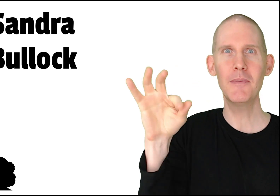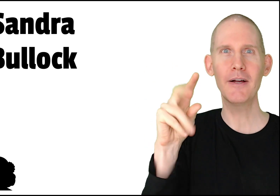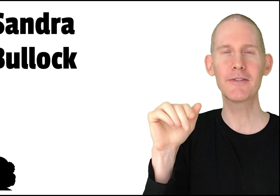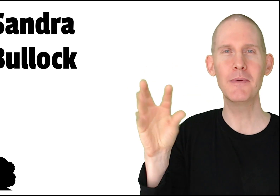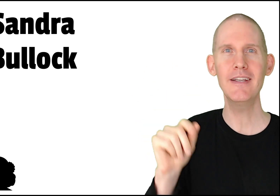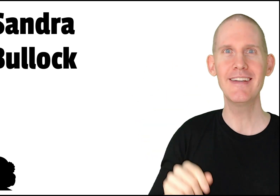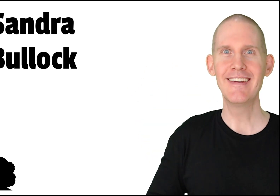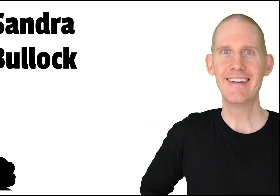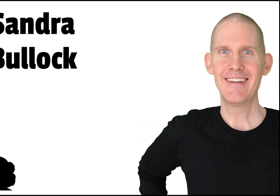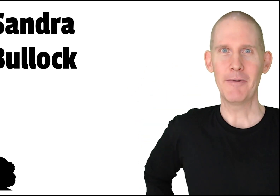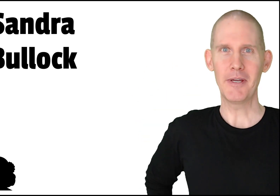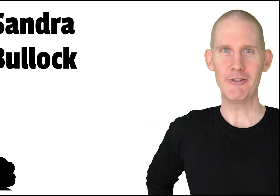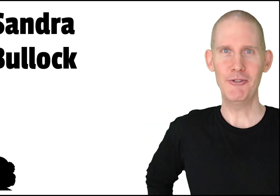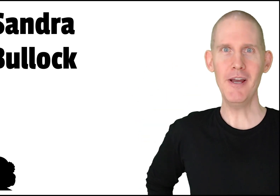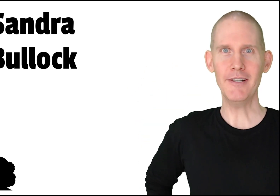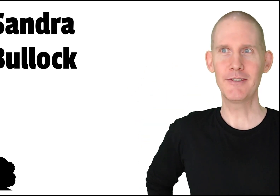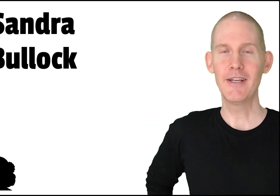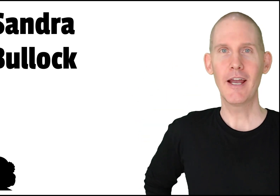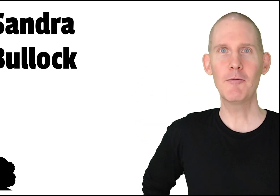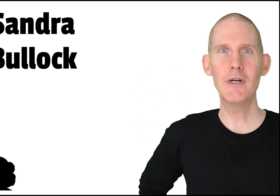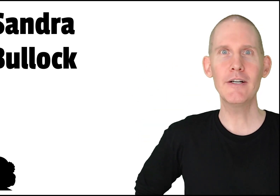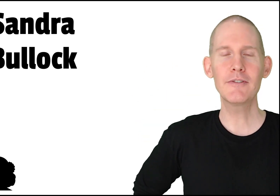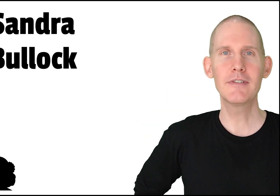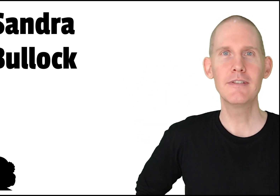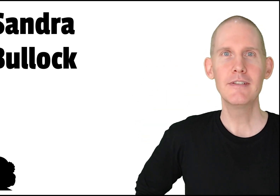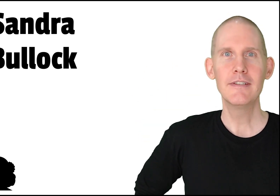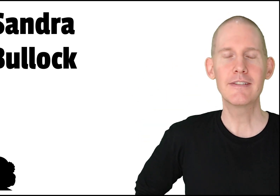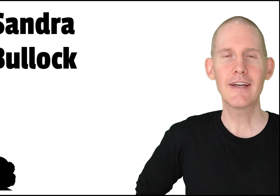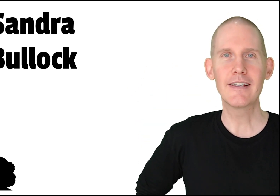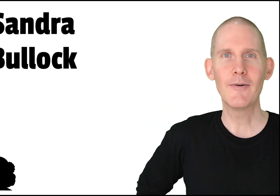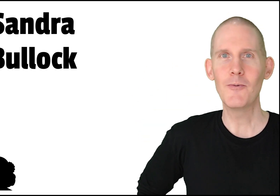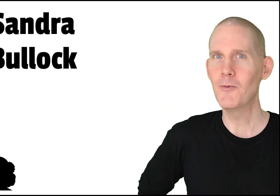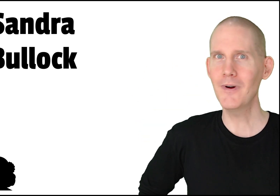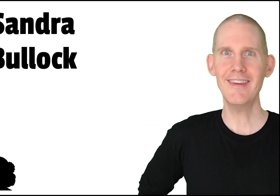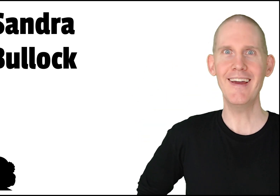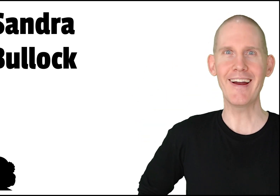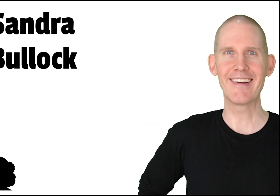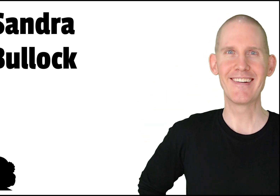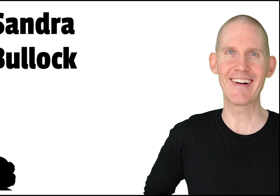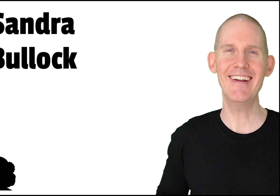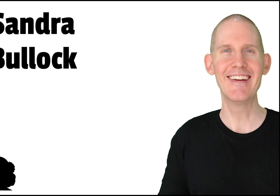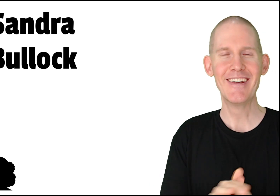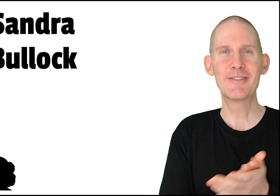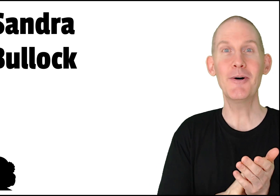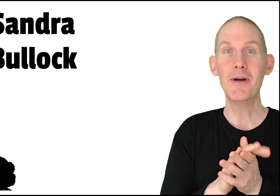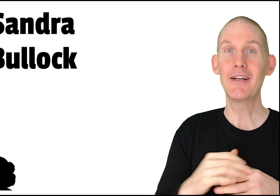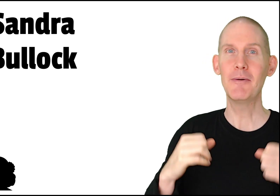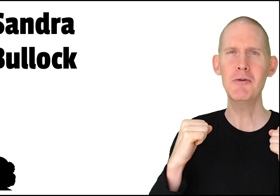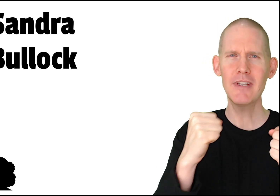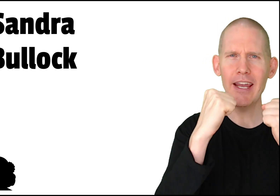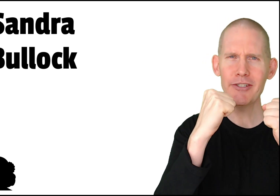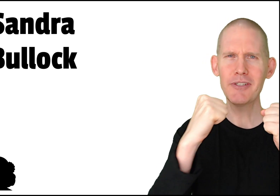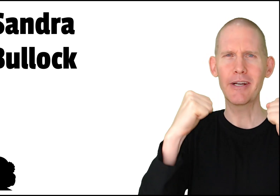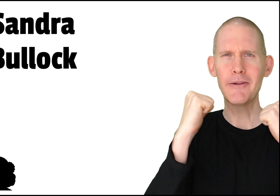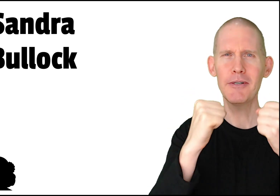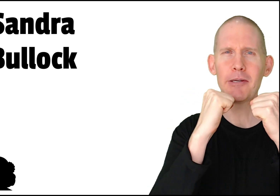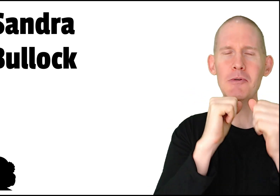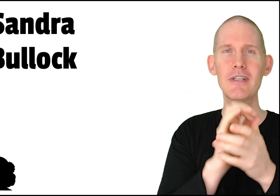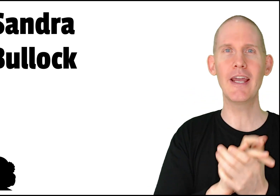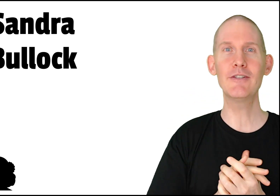a minute, I'm like, yes. Everybody else is like, what the heck, right? So communication, clear communication